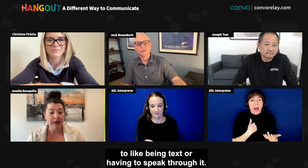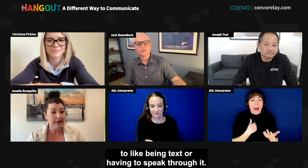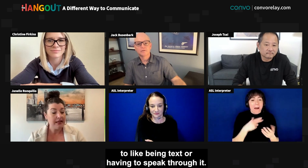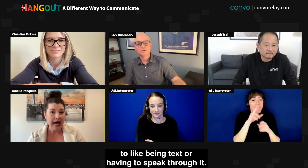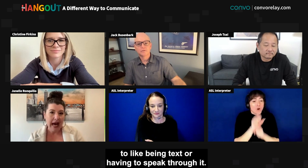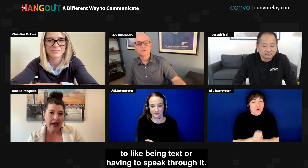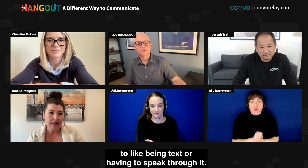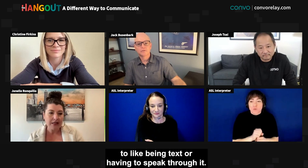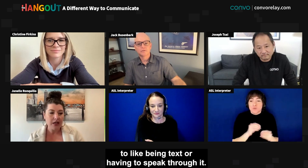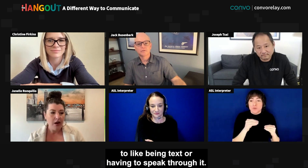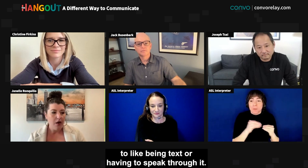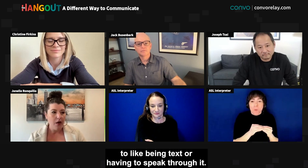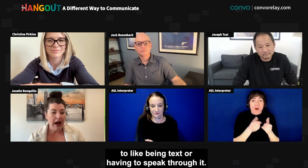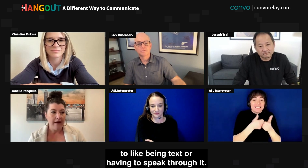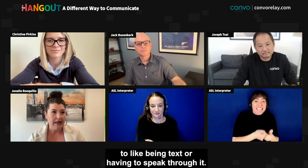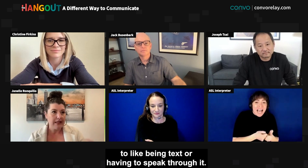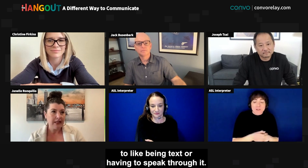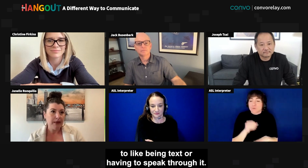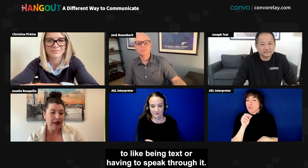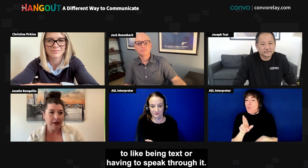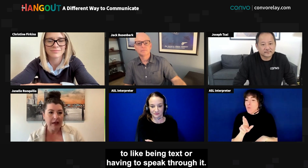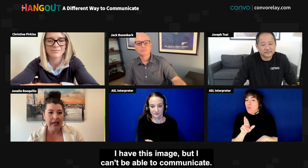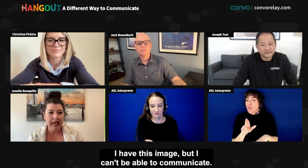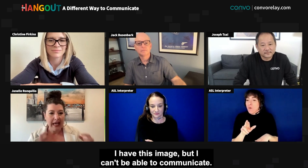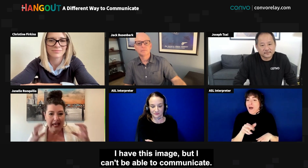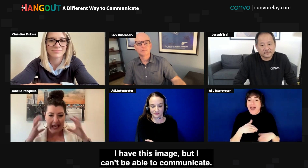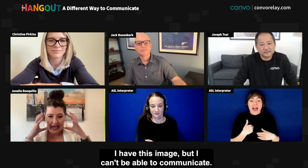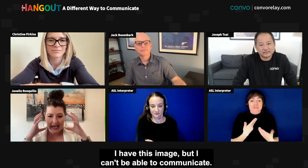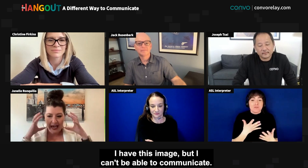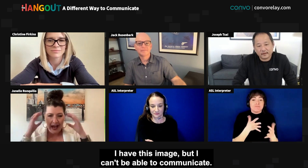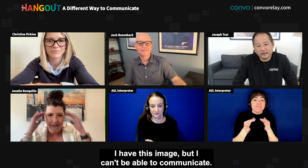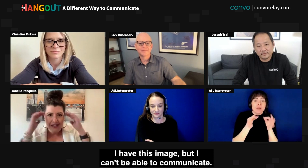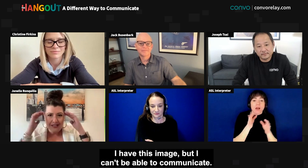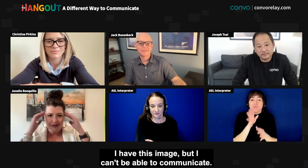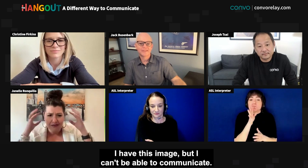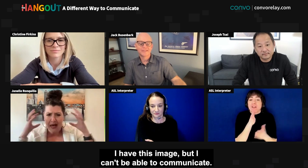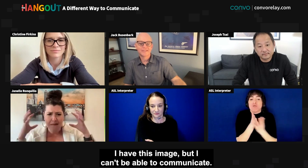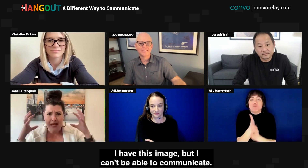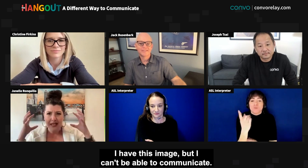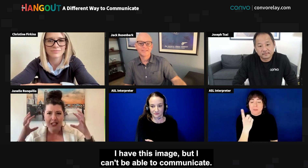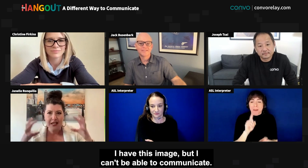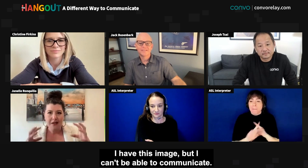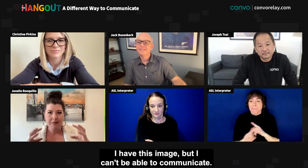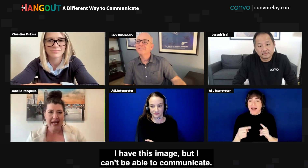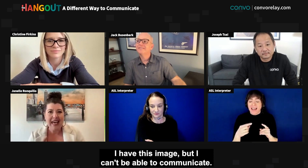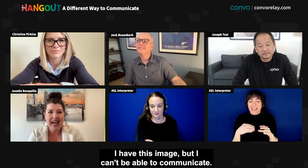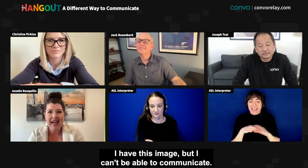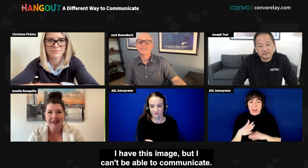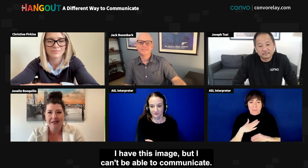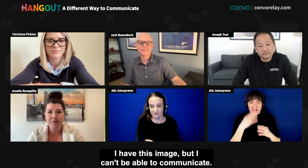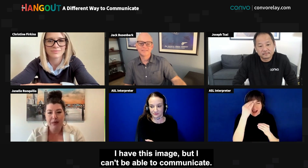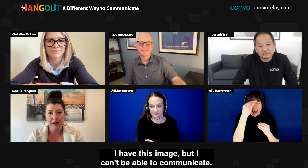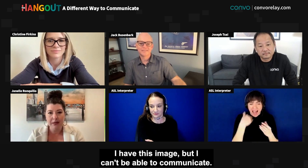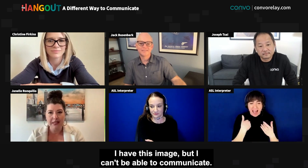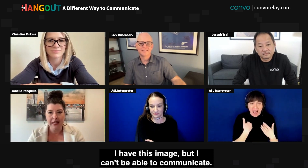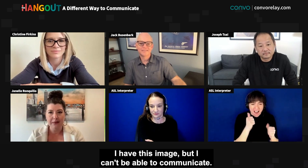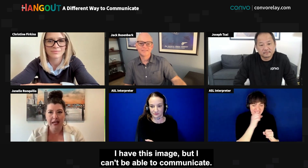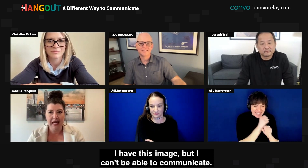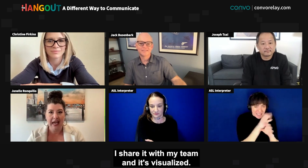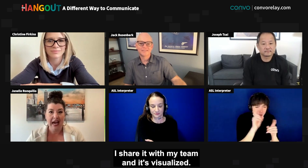being text or having to speak through it. And I have this image, but I can't be able to communicate. I